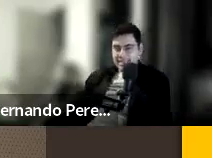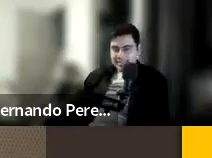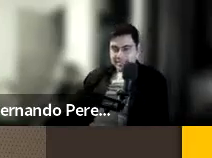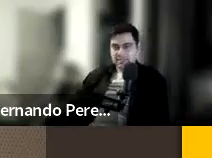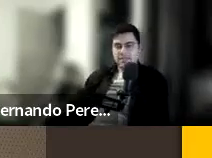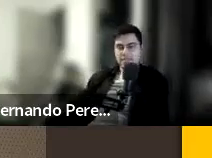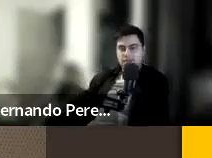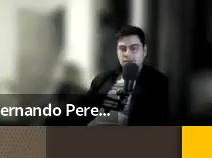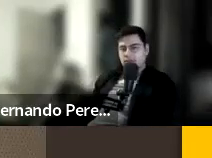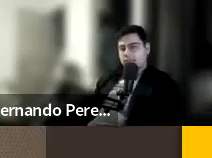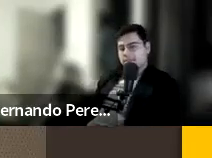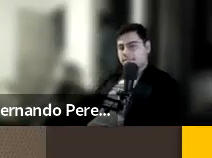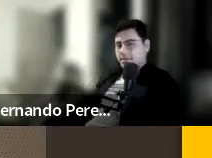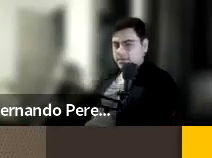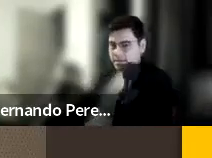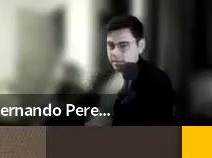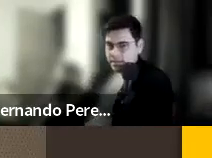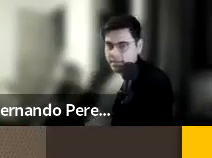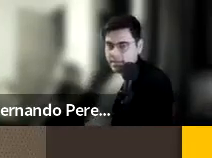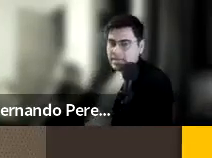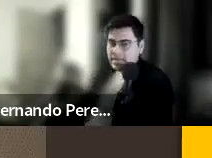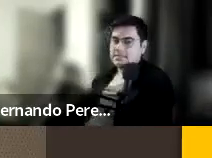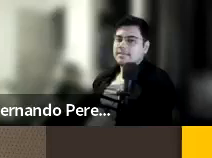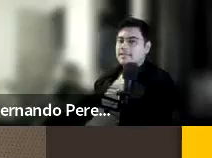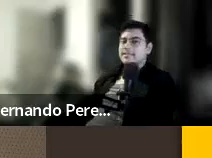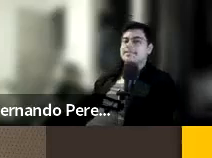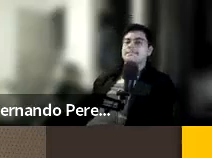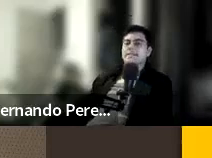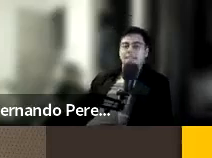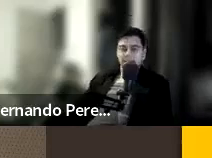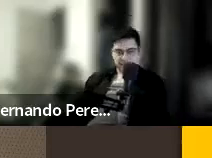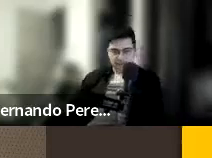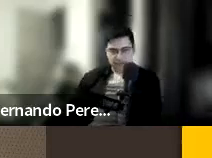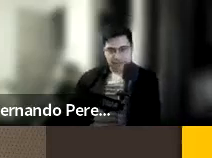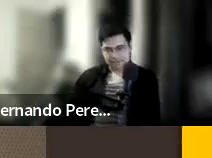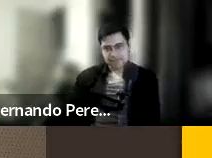that your Xbox? Yes, this is my Xbox.